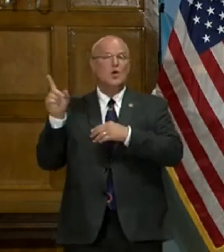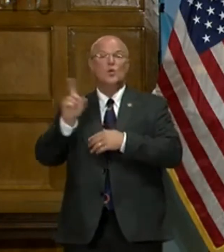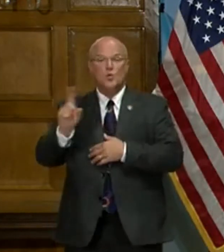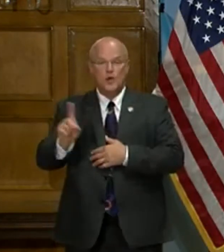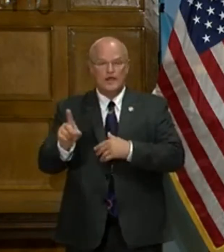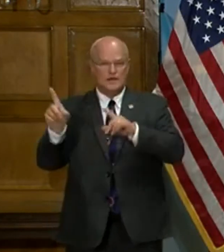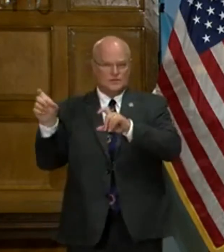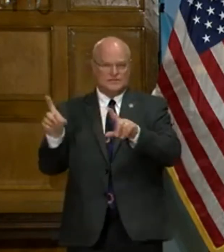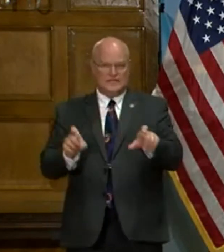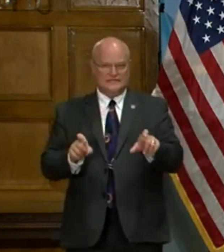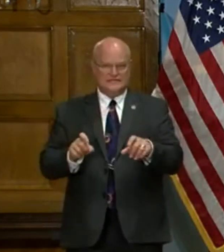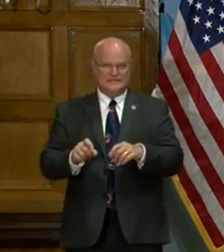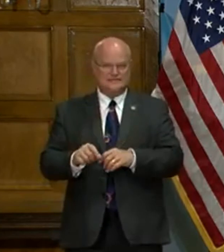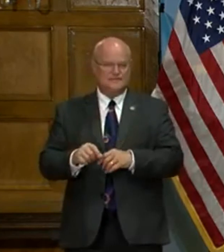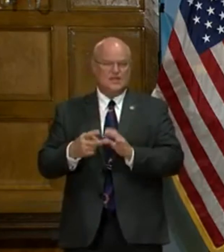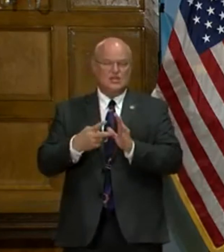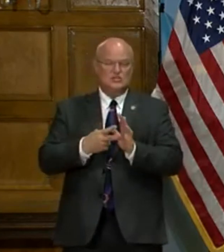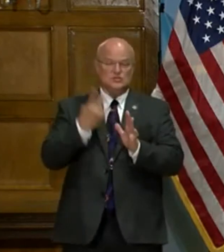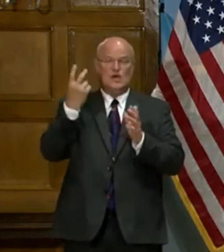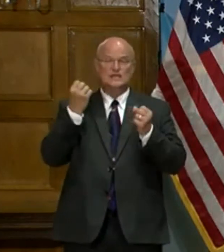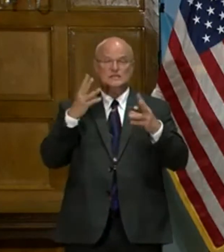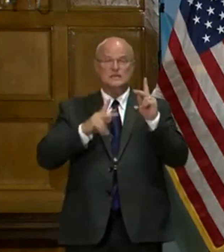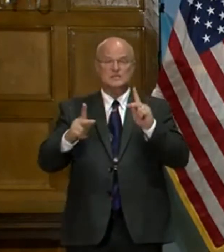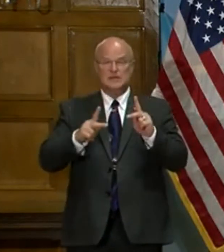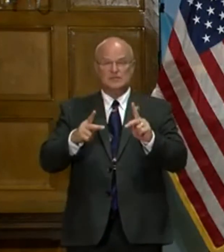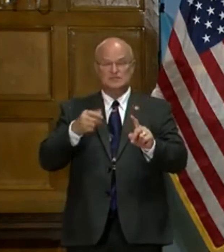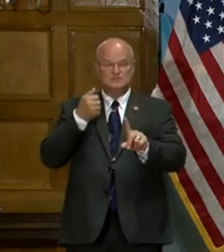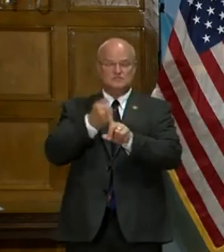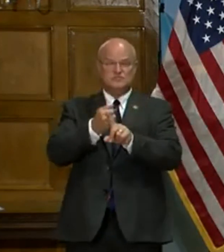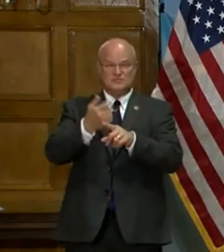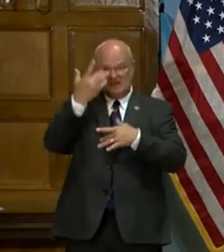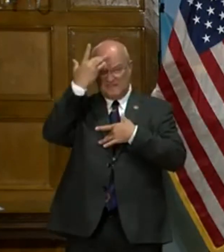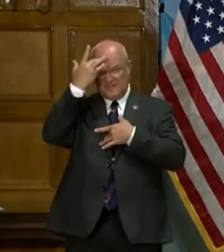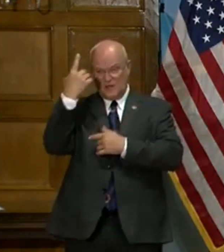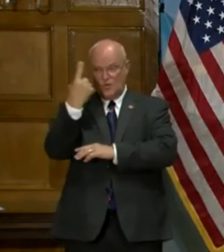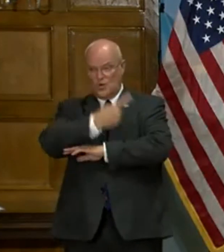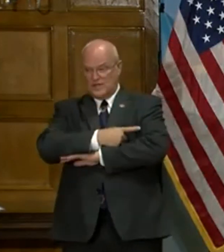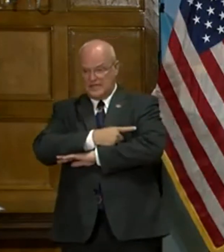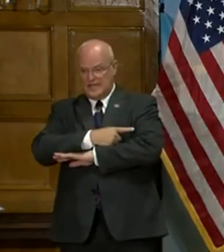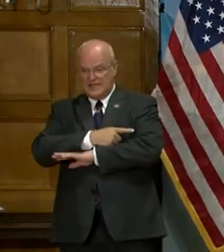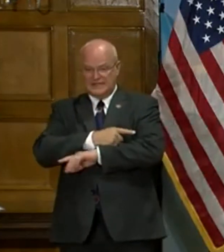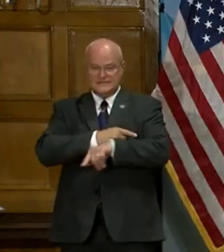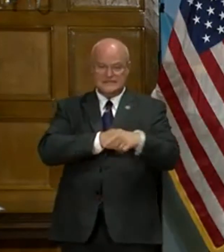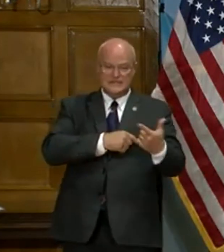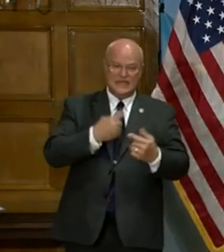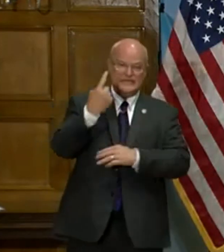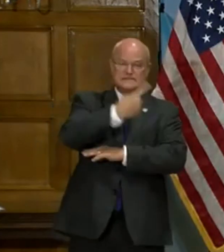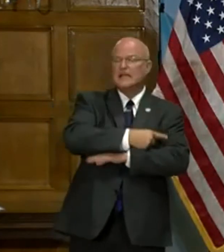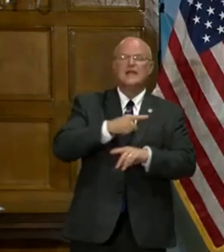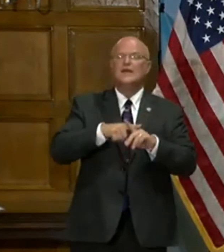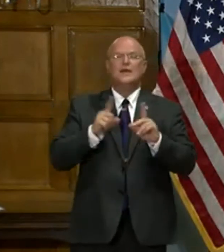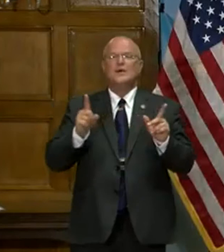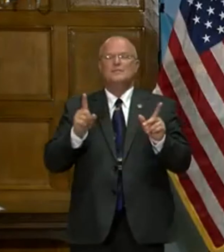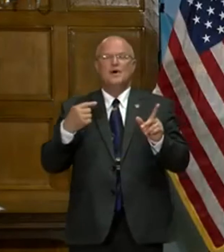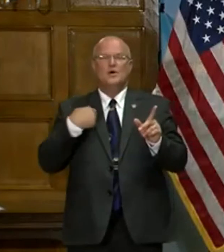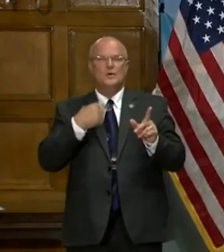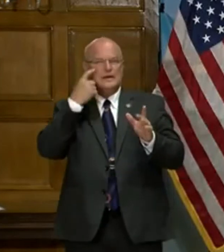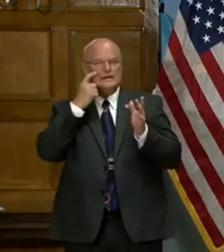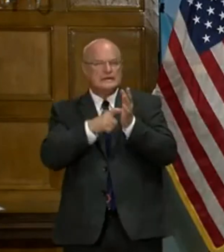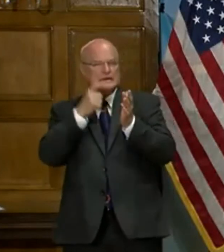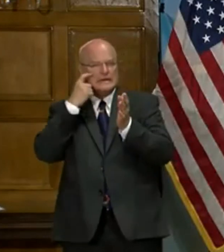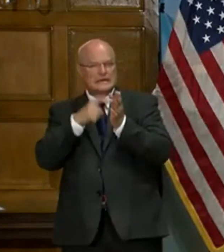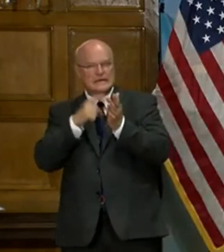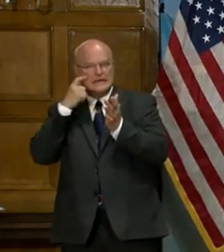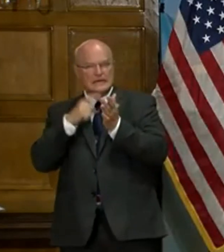testing. I'm not saying that twice as many people were infected one day as opposed to the other, but we're detecting